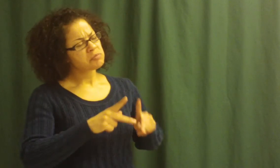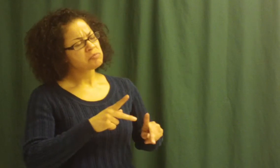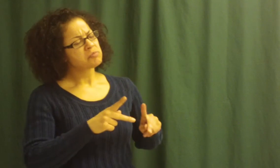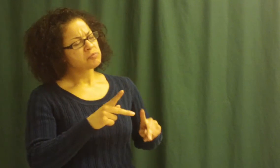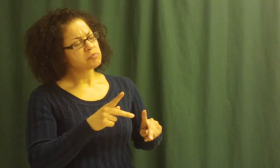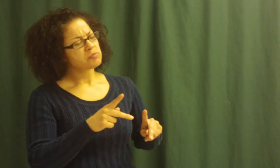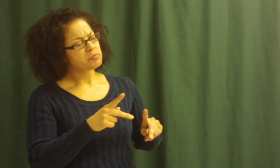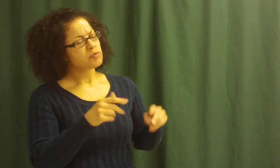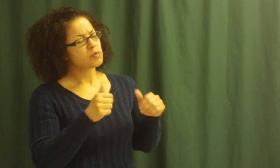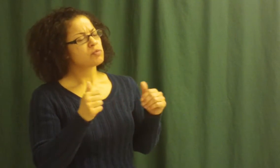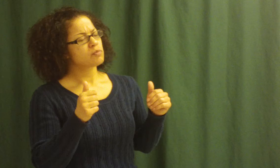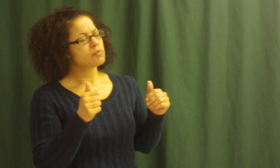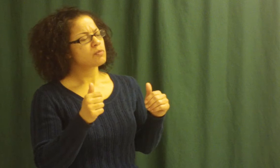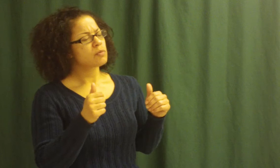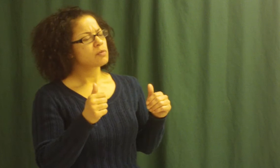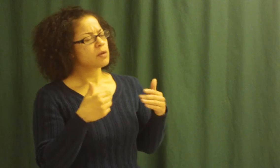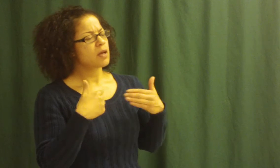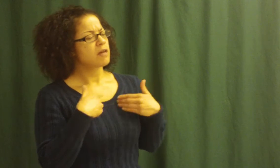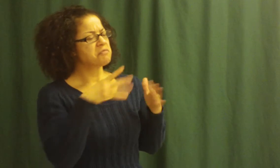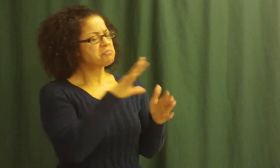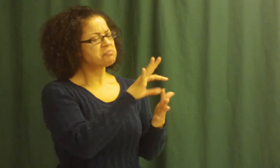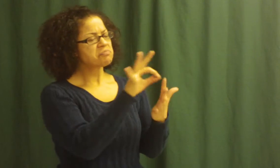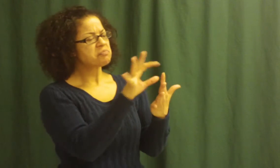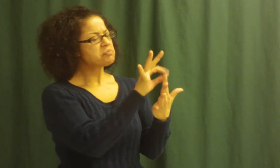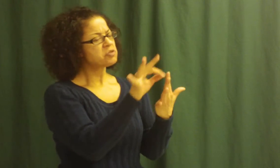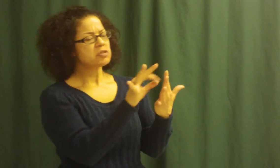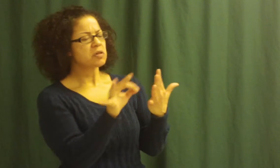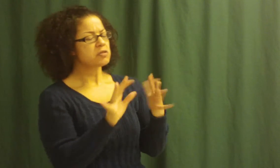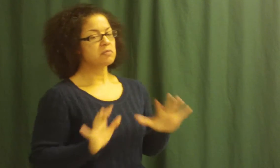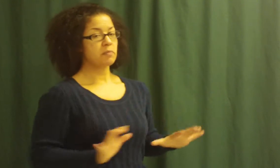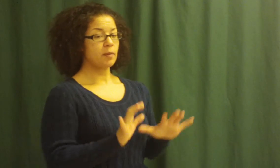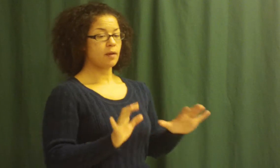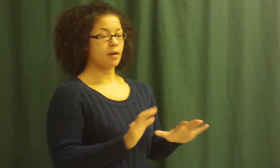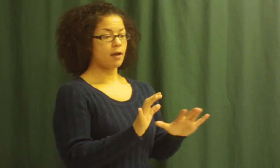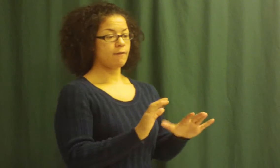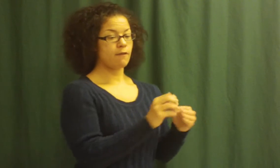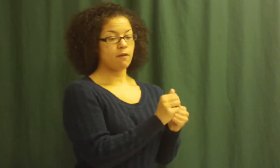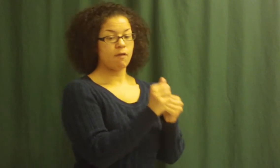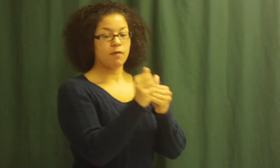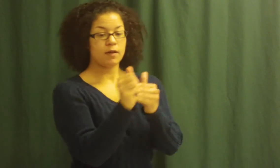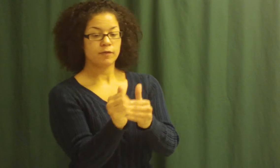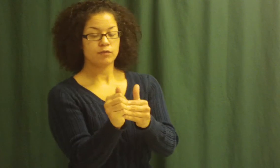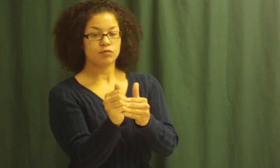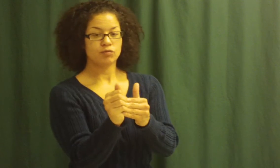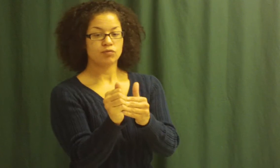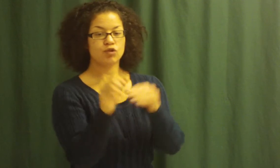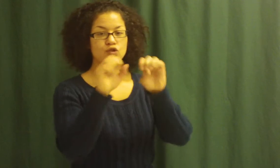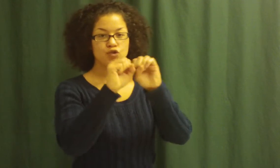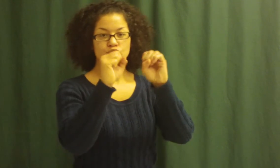to successful social adaptations more likely reproduce and survive.